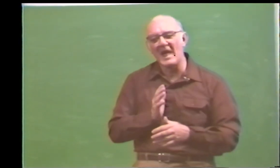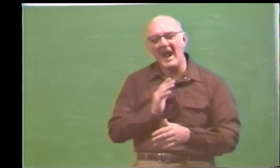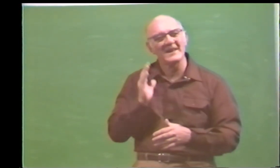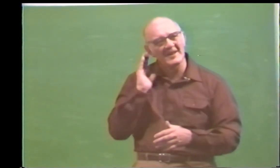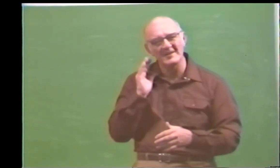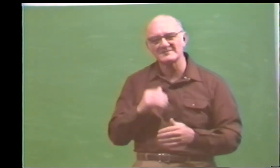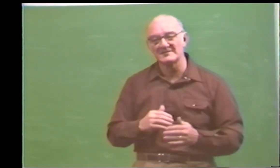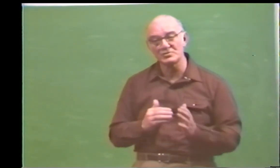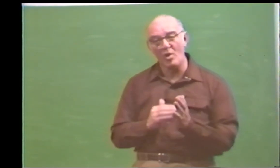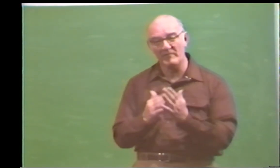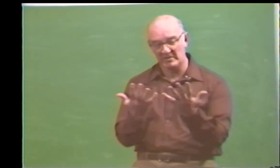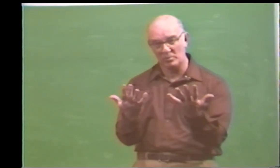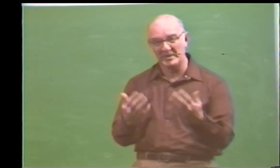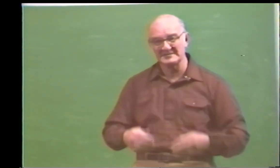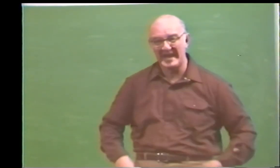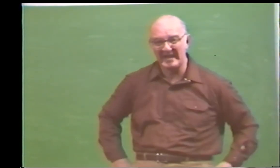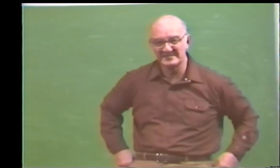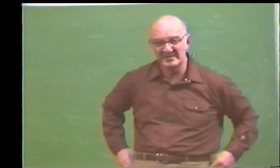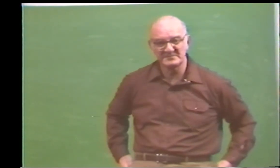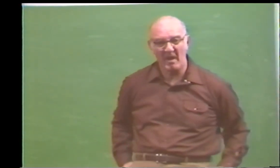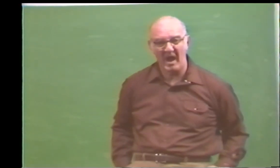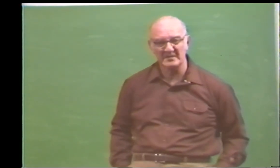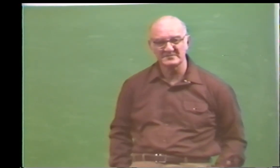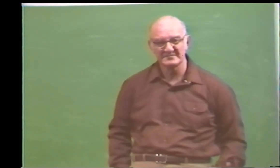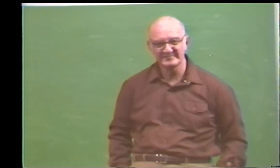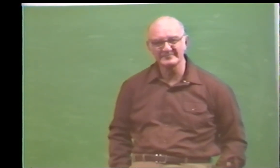politely listens, often with his hands in his pockets.